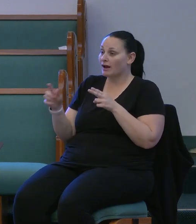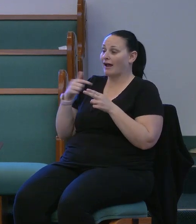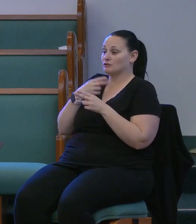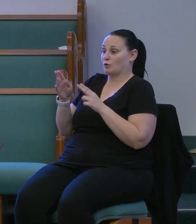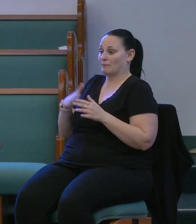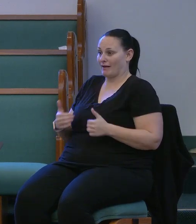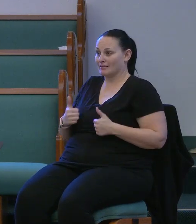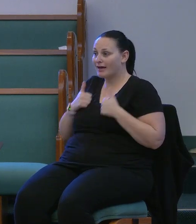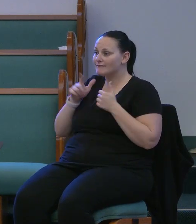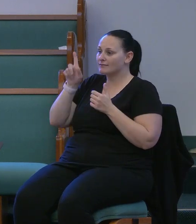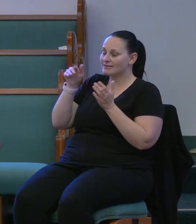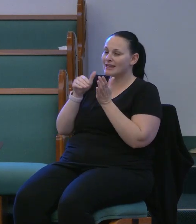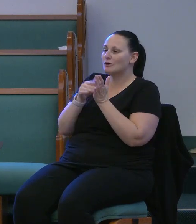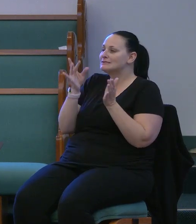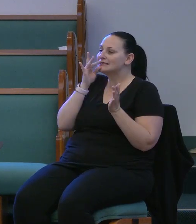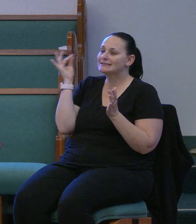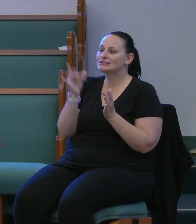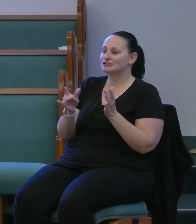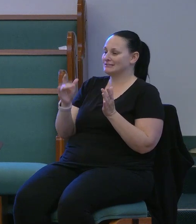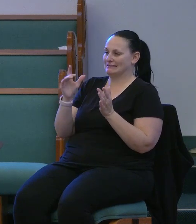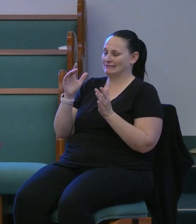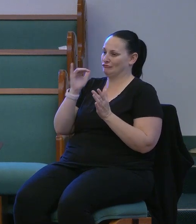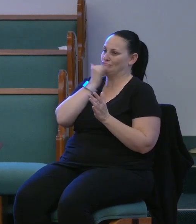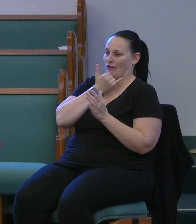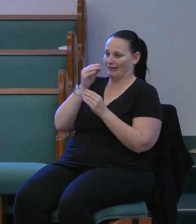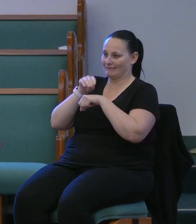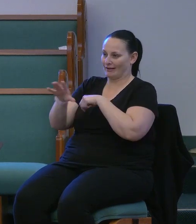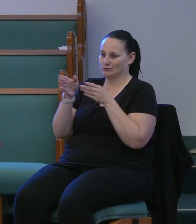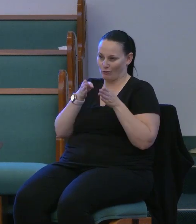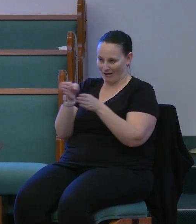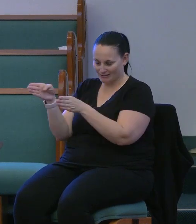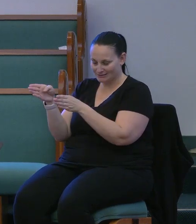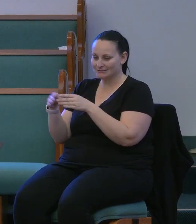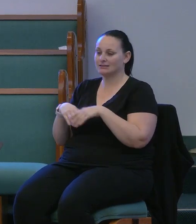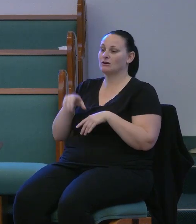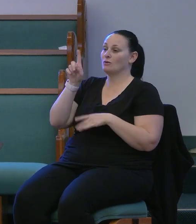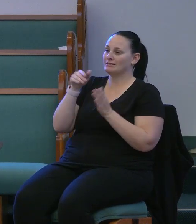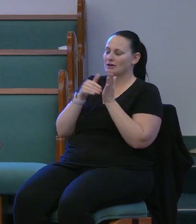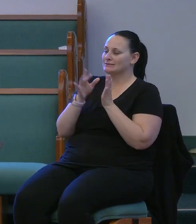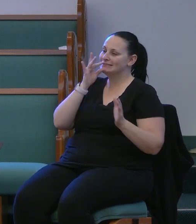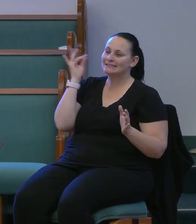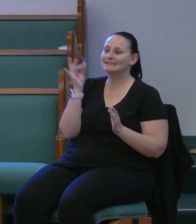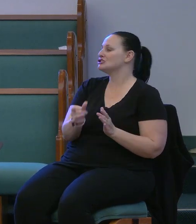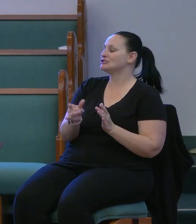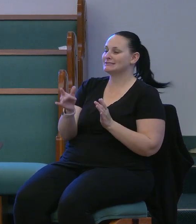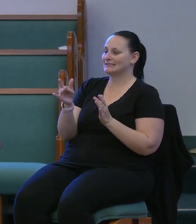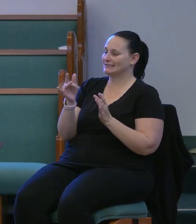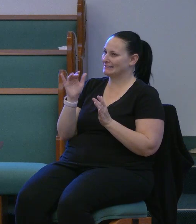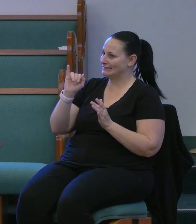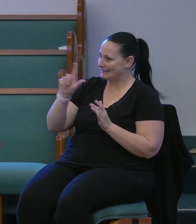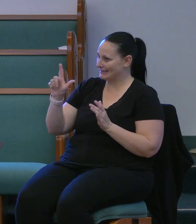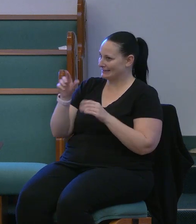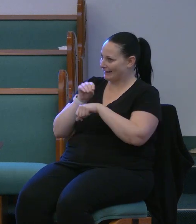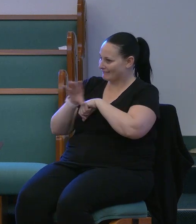mine in 1,000 delicious, ill-advised ways. 1,000 deliciously